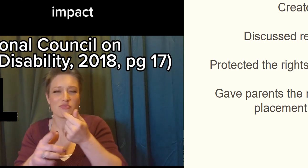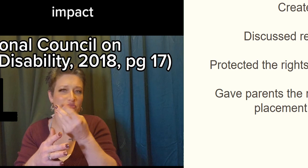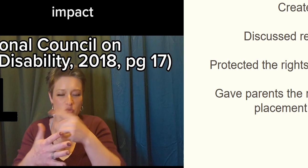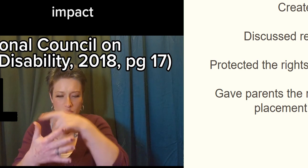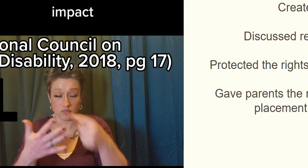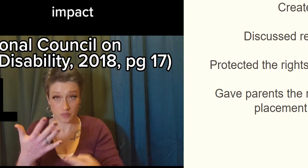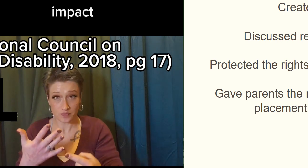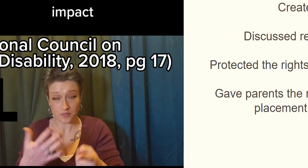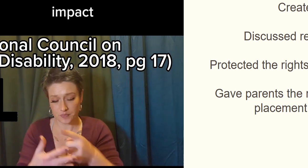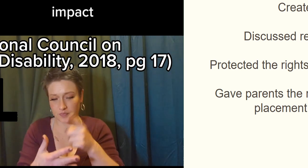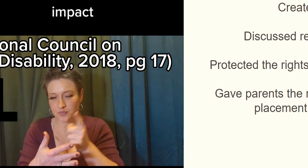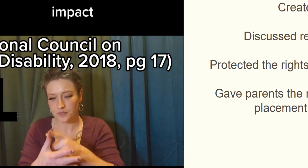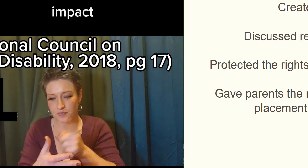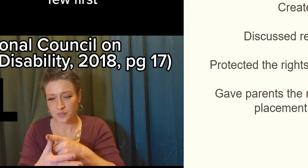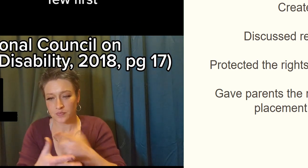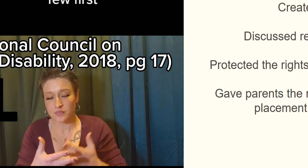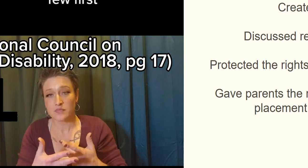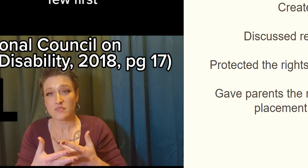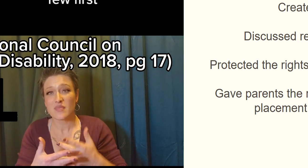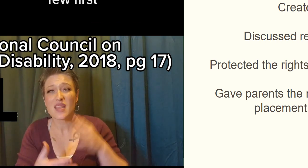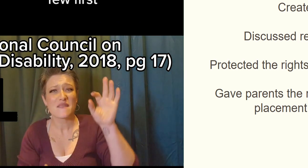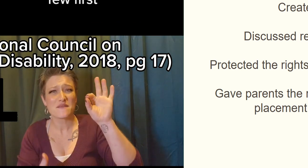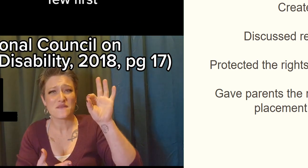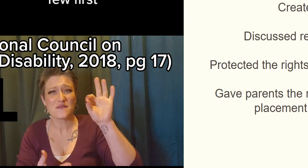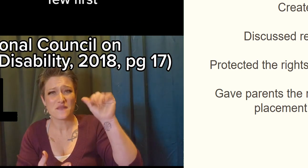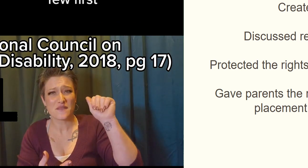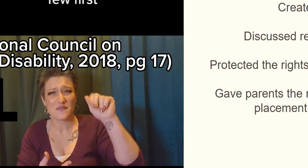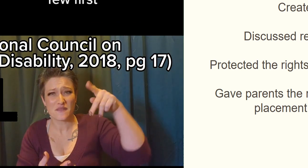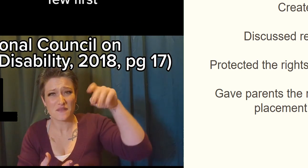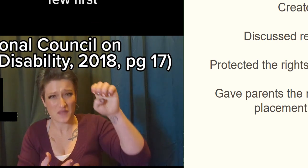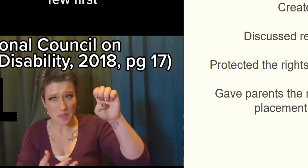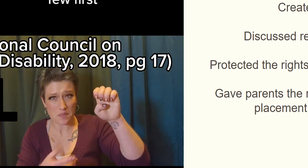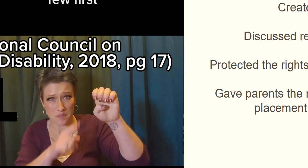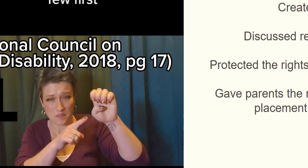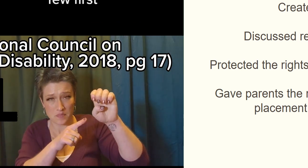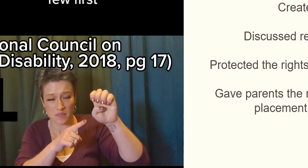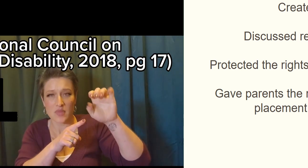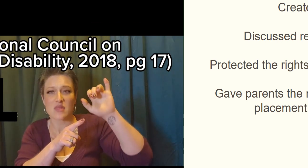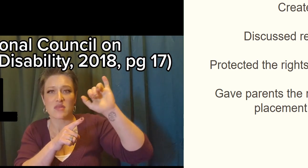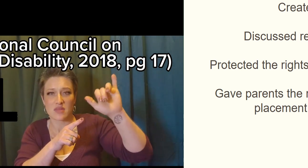many things that really had an impact, but we're going to go over a few. First,